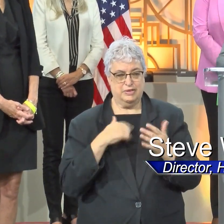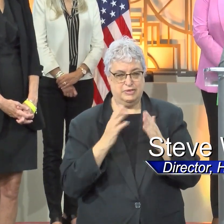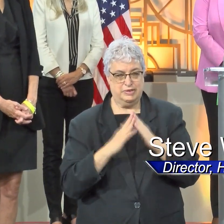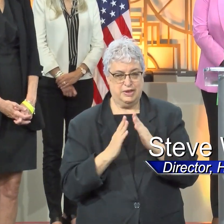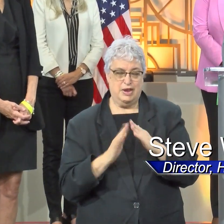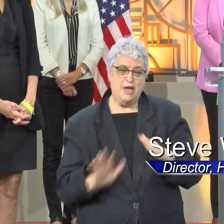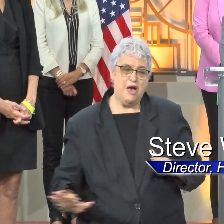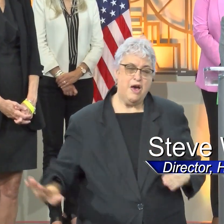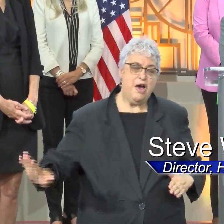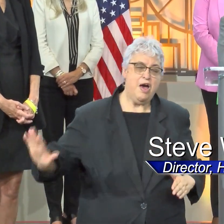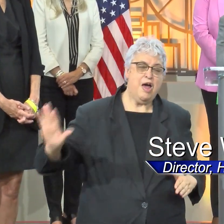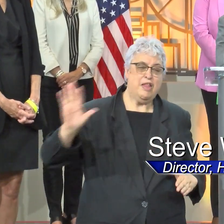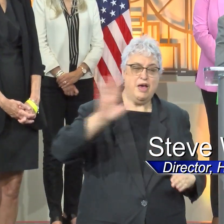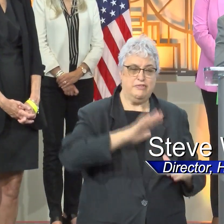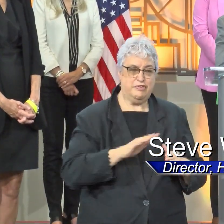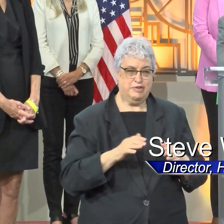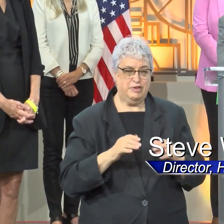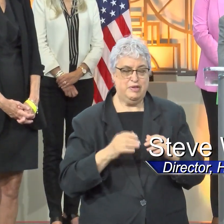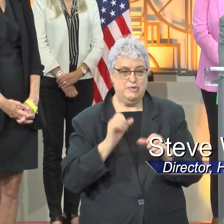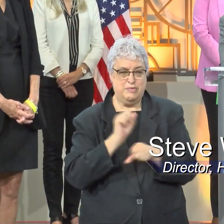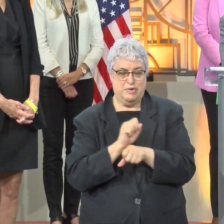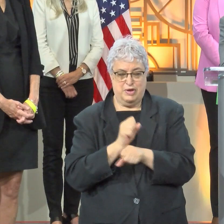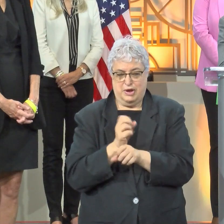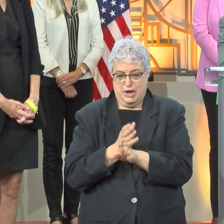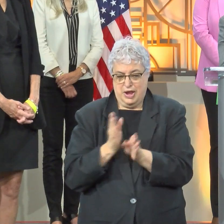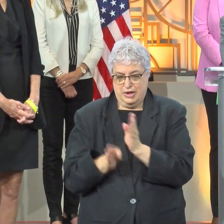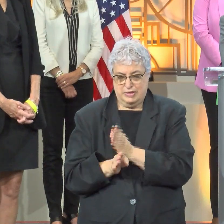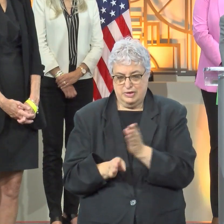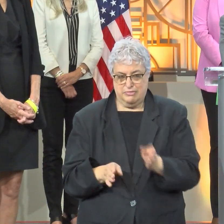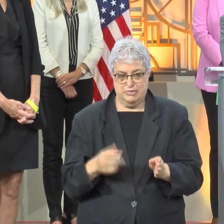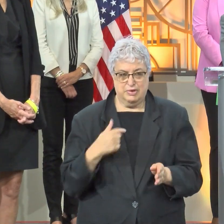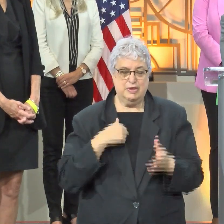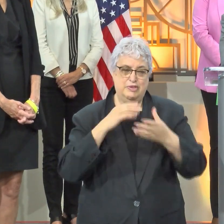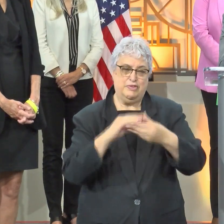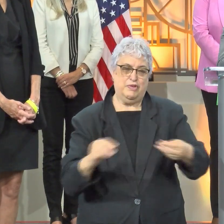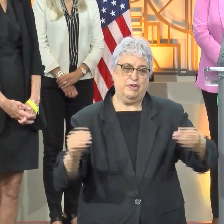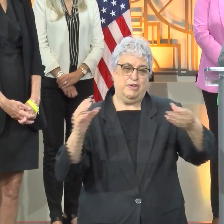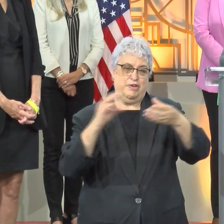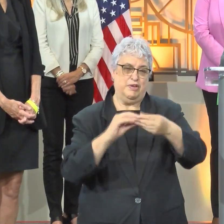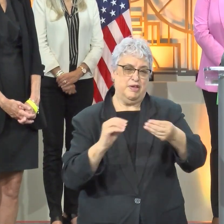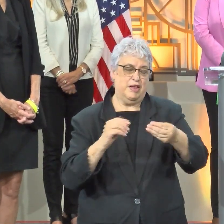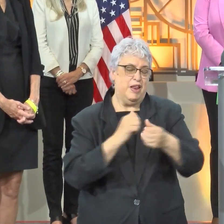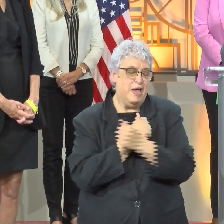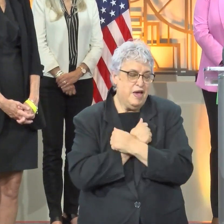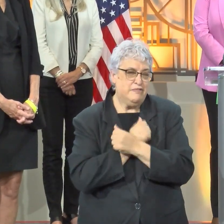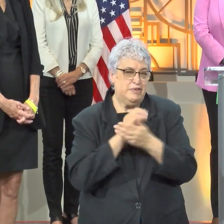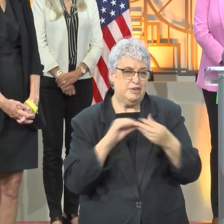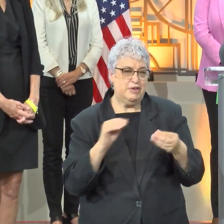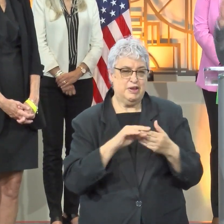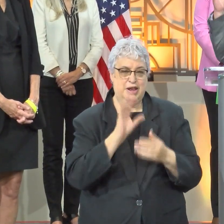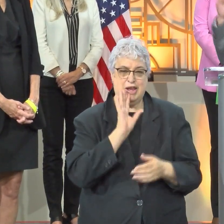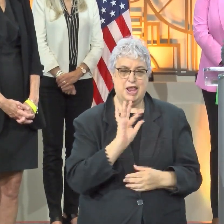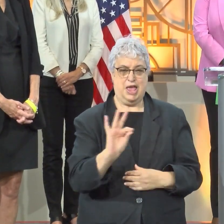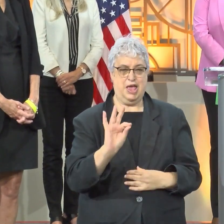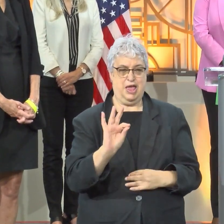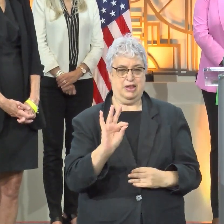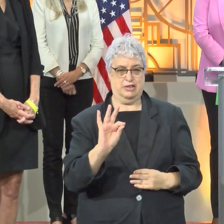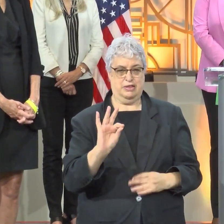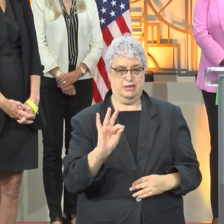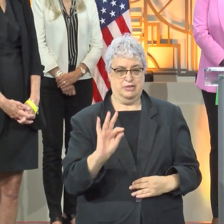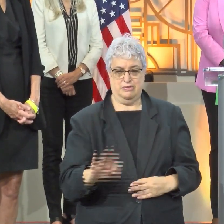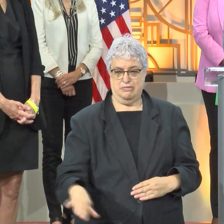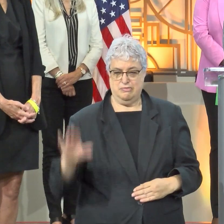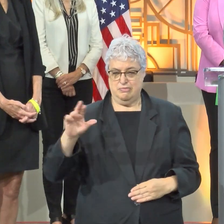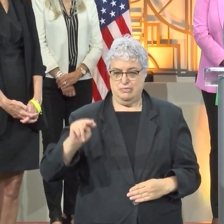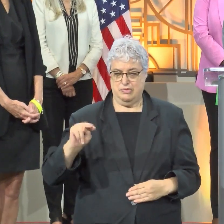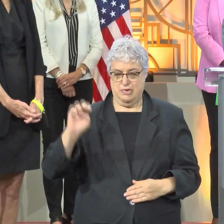citywide campaign. For those that have worked alongside me long enough, I'm a storyteller, love to tell a story. 9 years old, grew up over